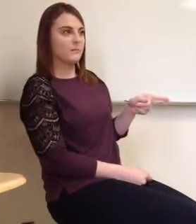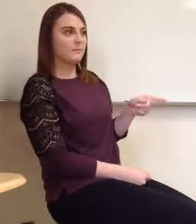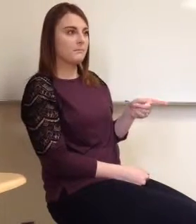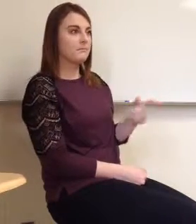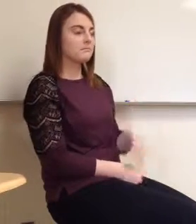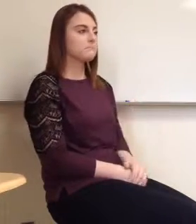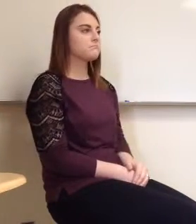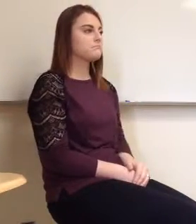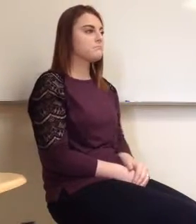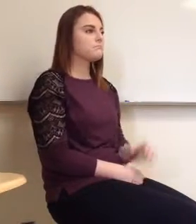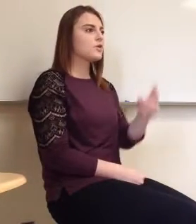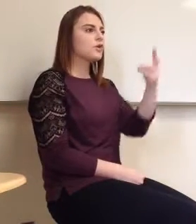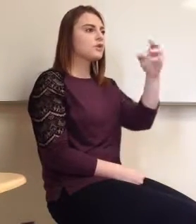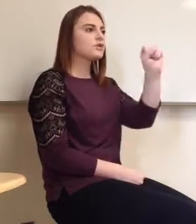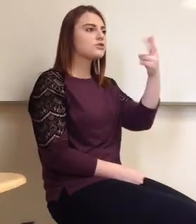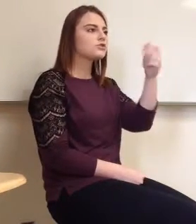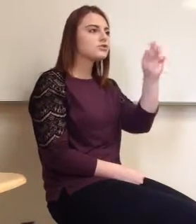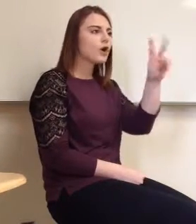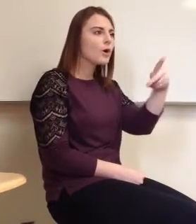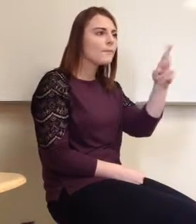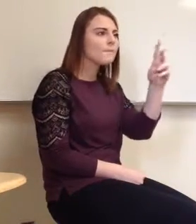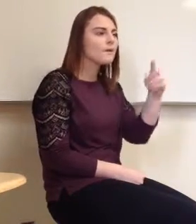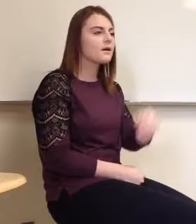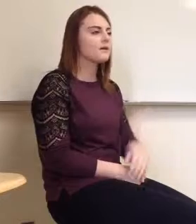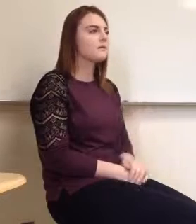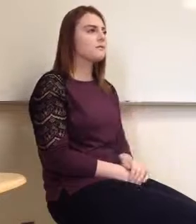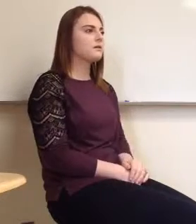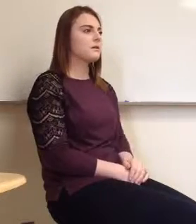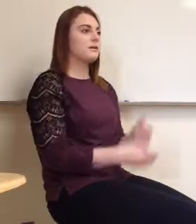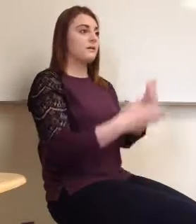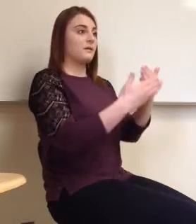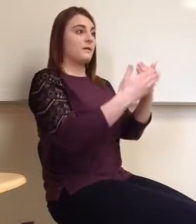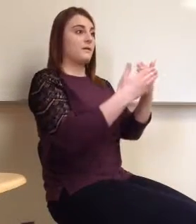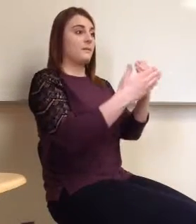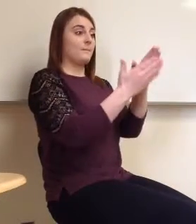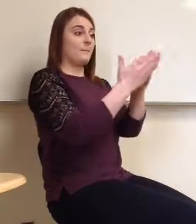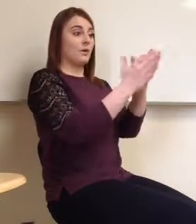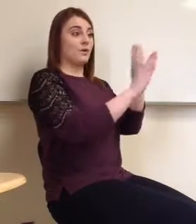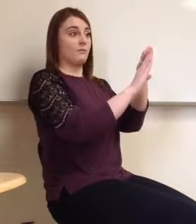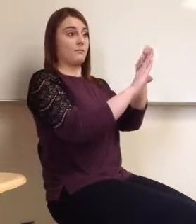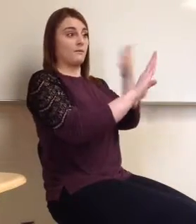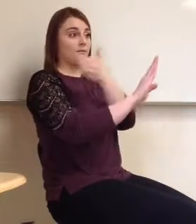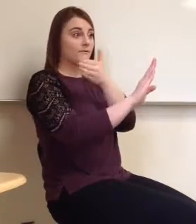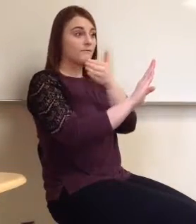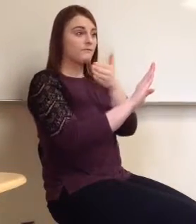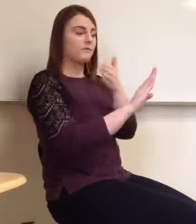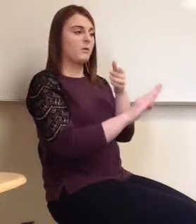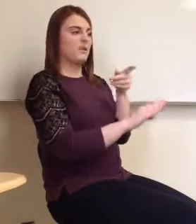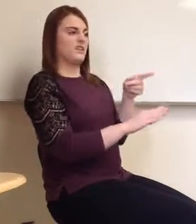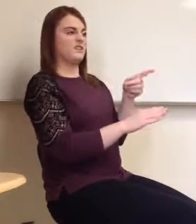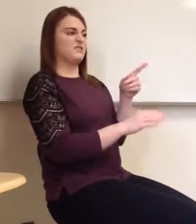Sharp. Like it said in the previous paragraph, he's an oddity. He's odd.